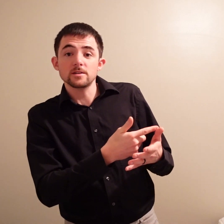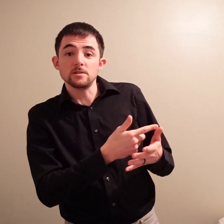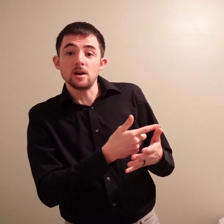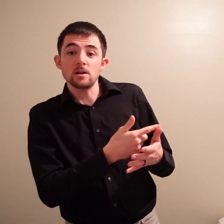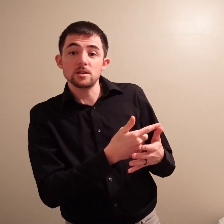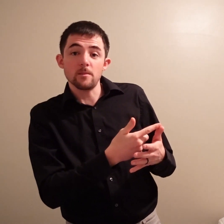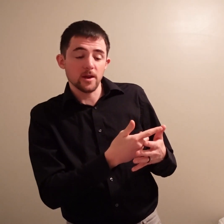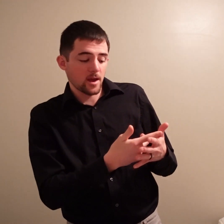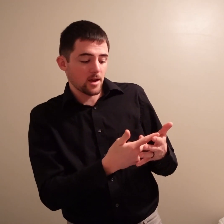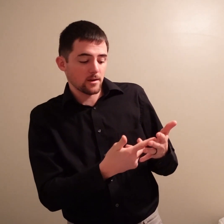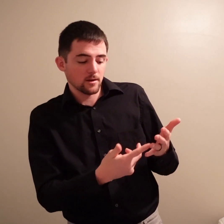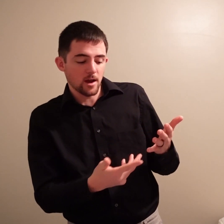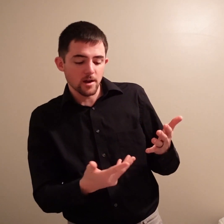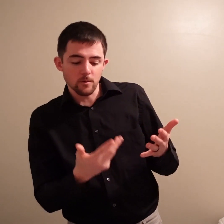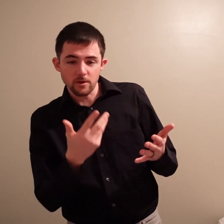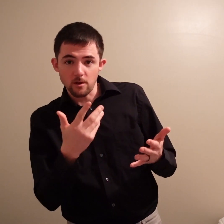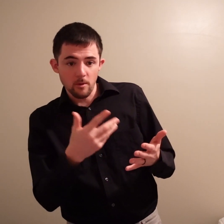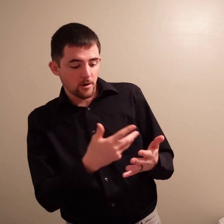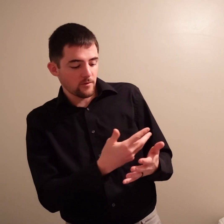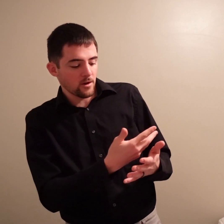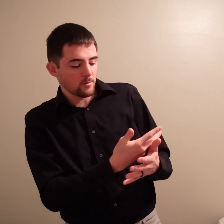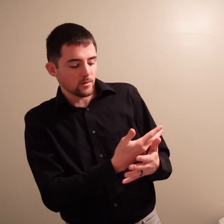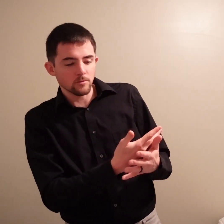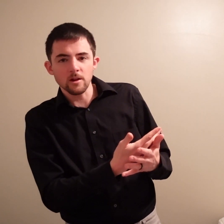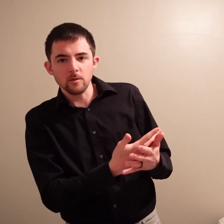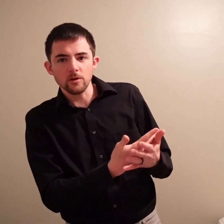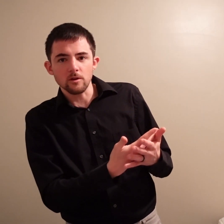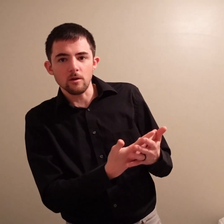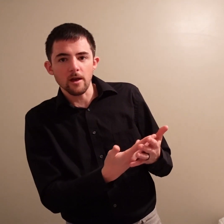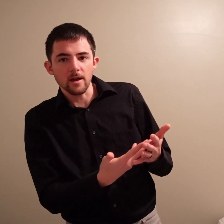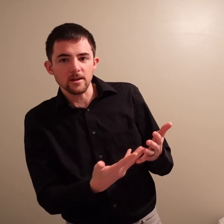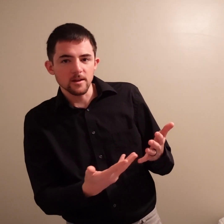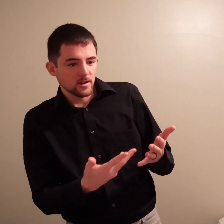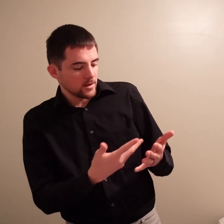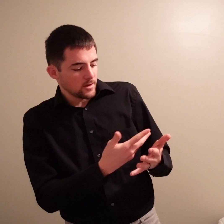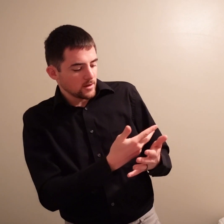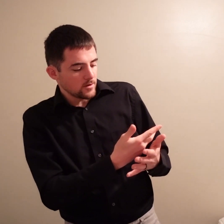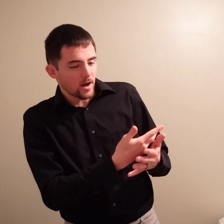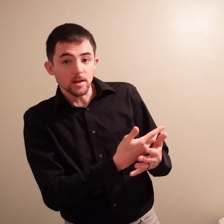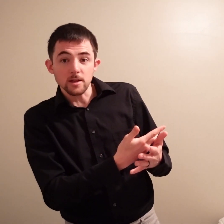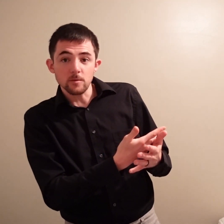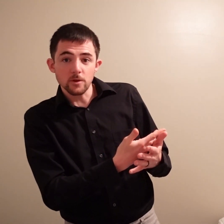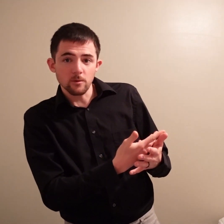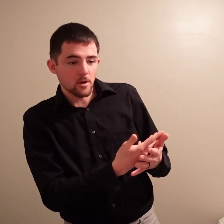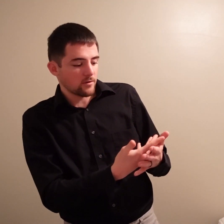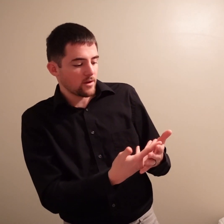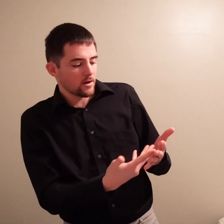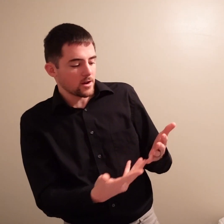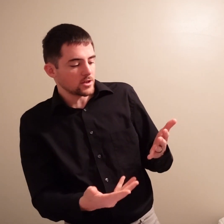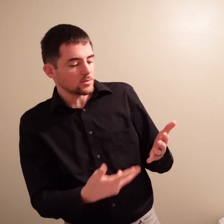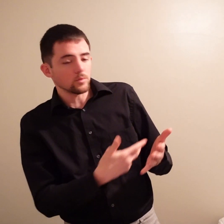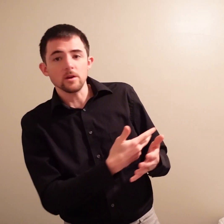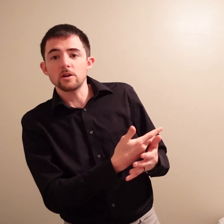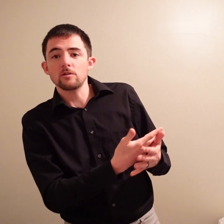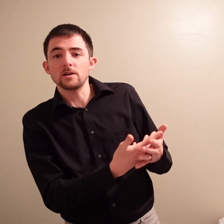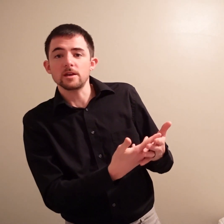the non-dominant hand, kind of with our pointer finger, but really with the whole hand. You kind of lead with your pointer finger, and you just bring it across like